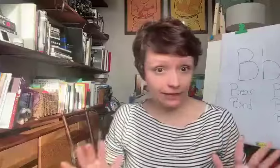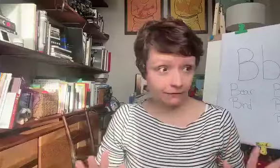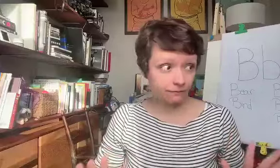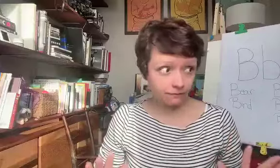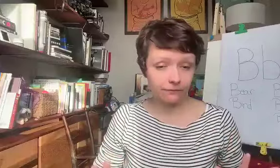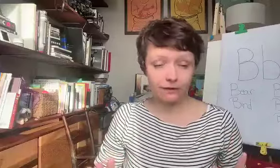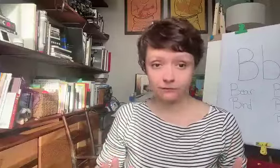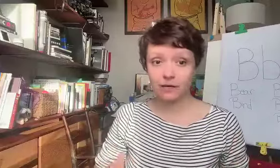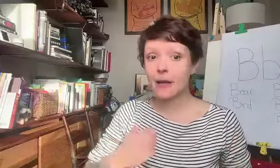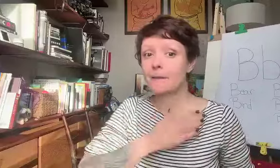ready.